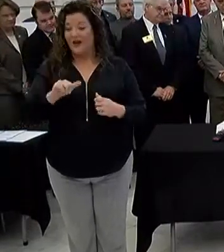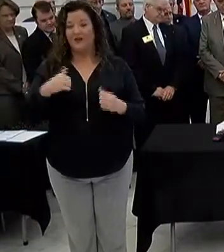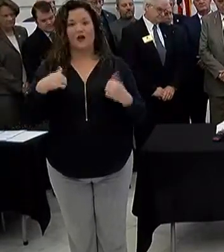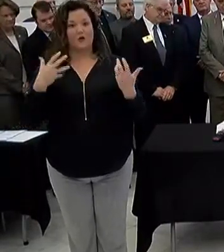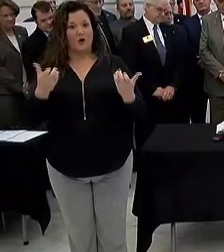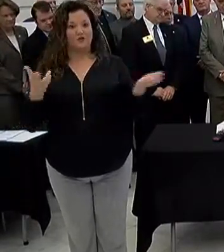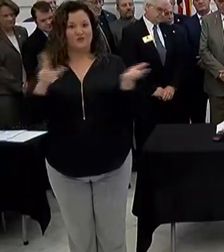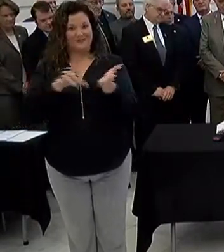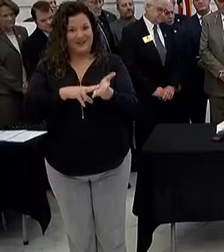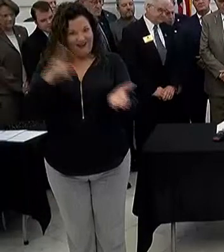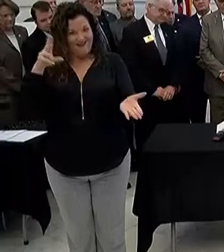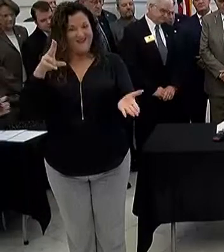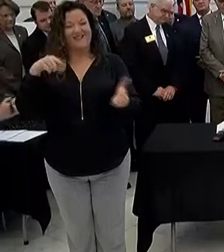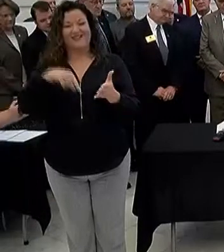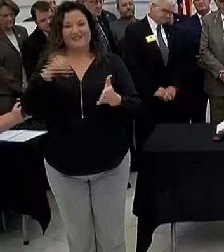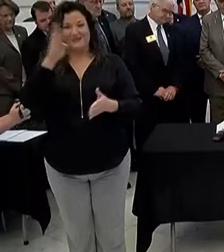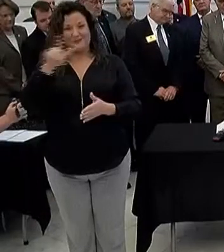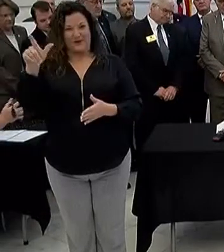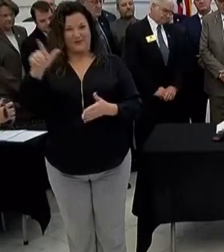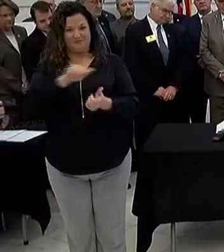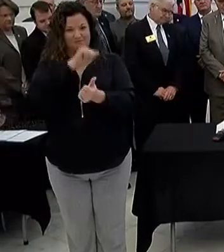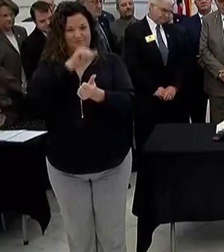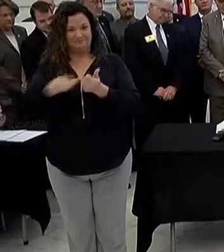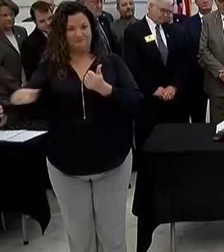going to sign this bill.